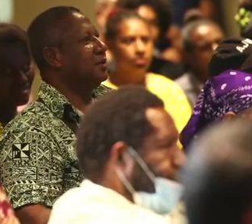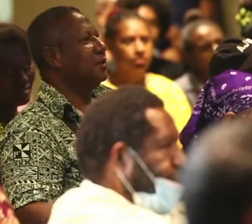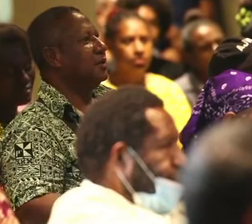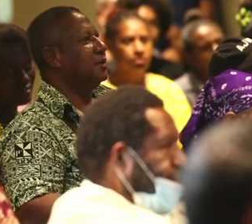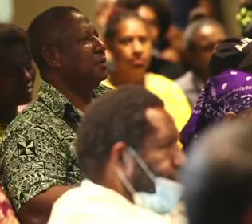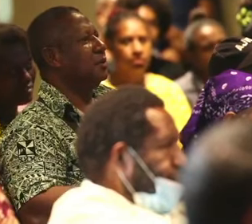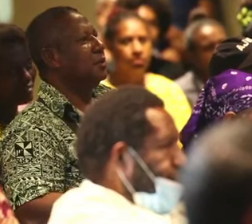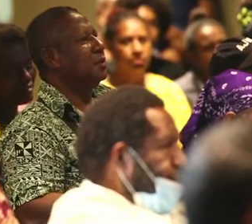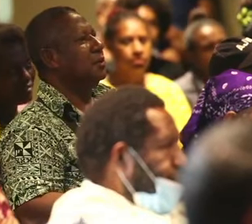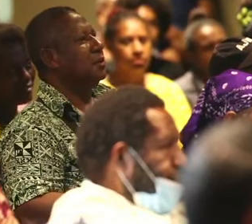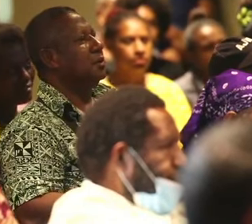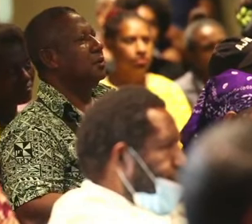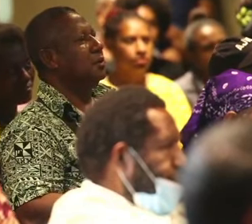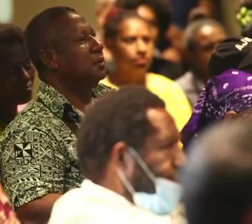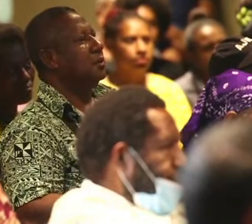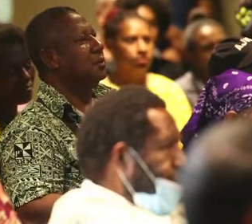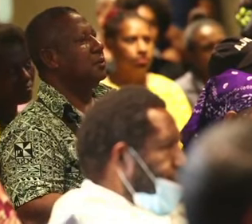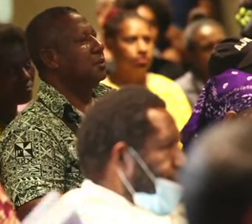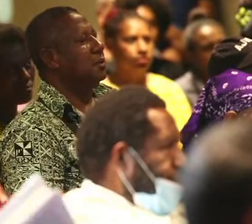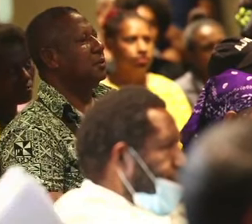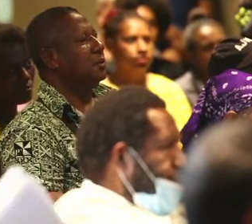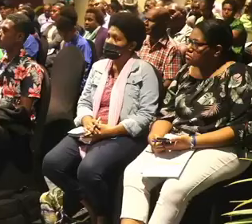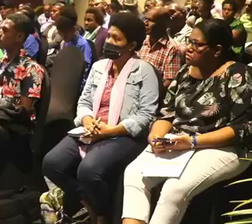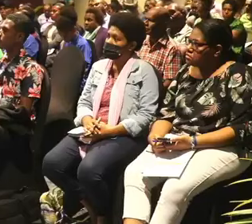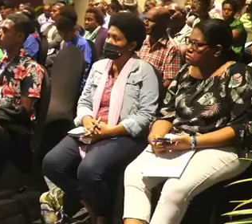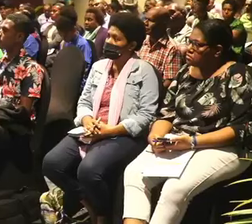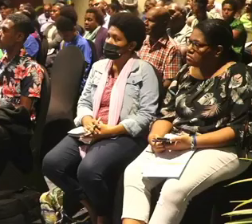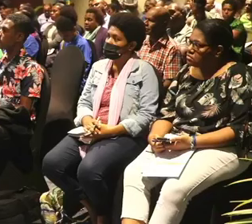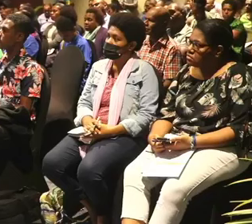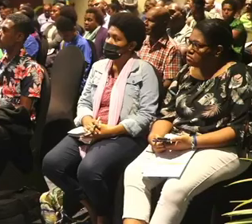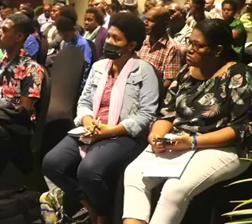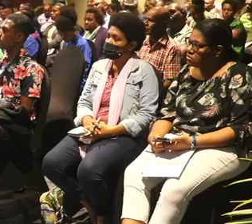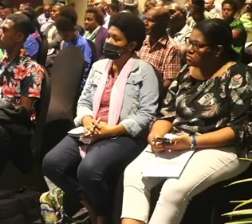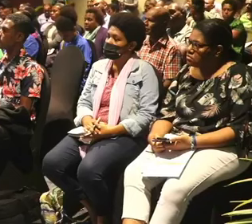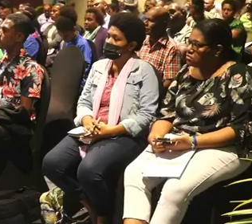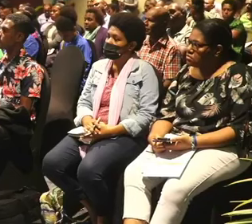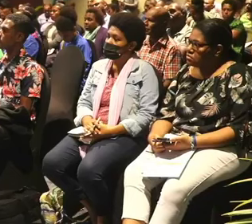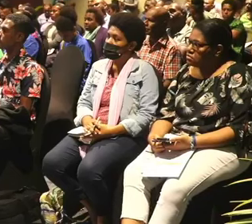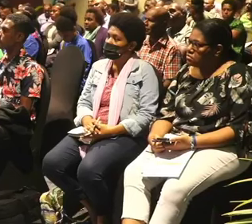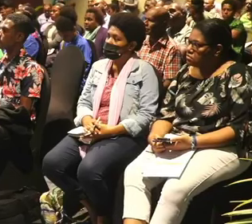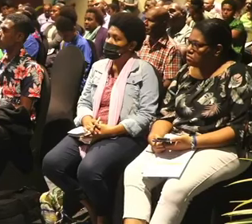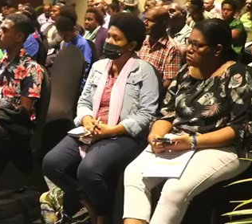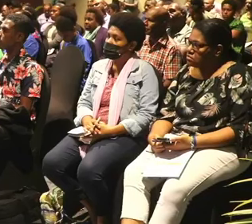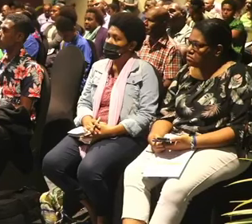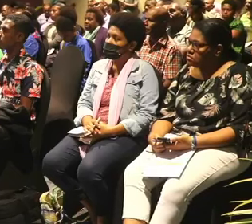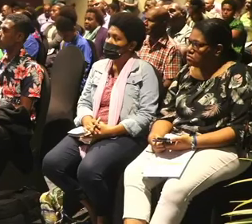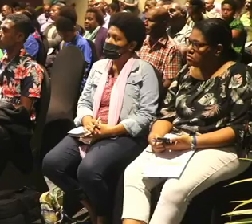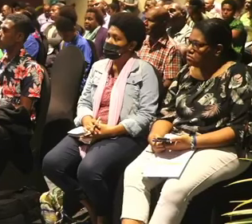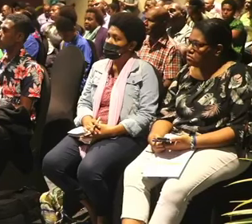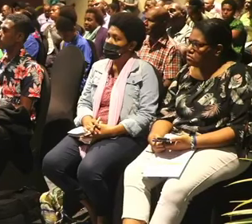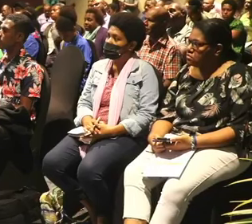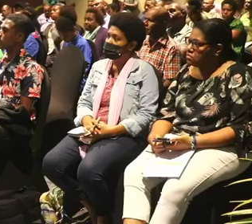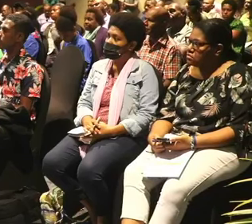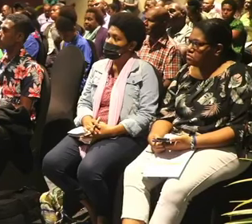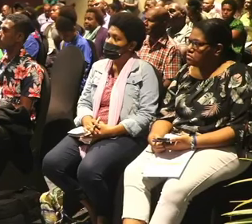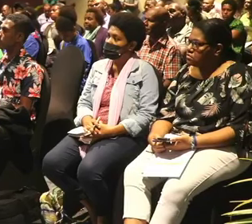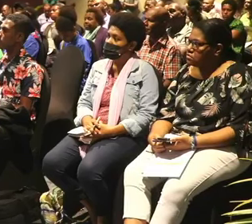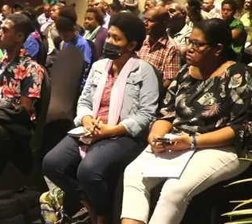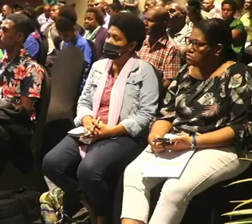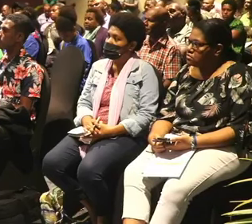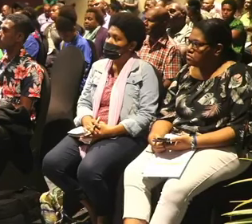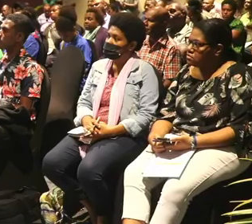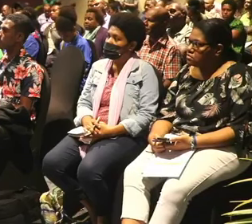I forgot. Thank you for asking that question. But this booklet is also available from the IPA. It's a a work in progress. We are also